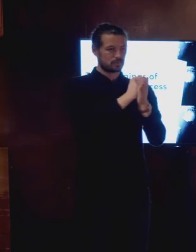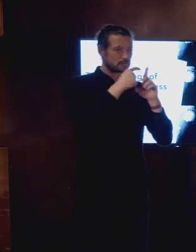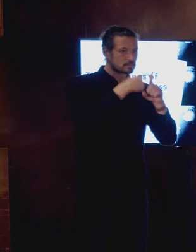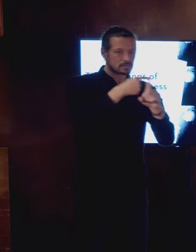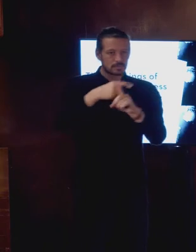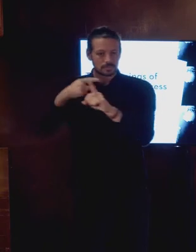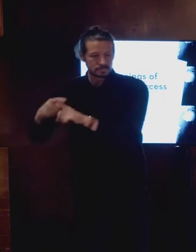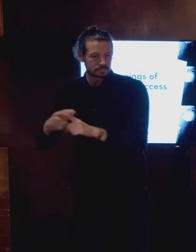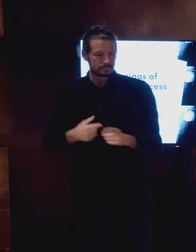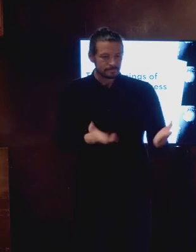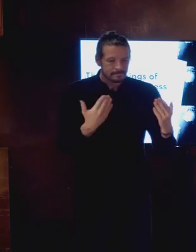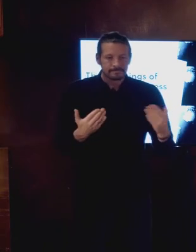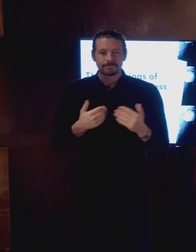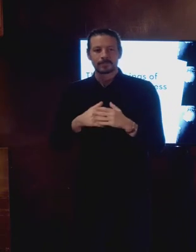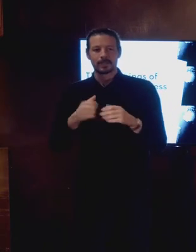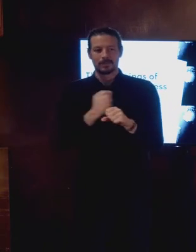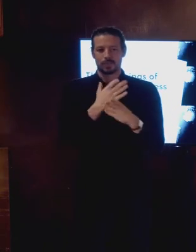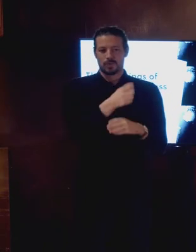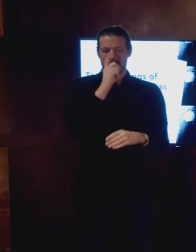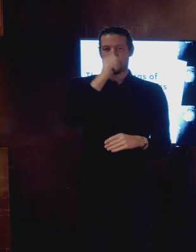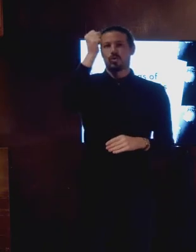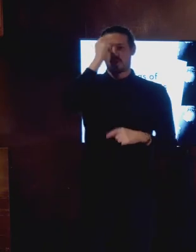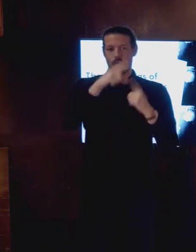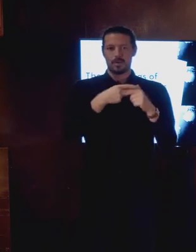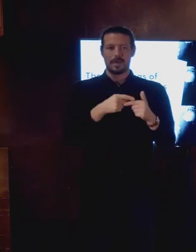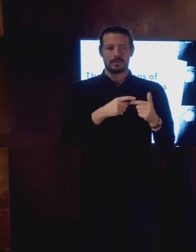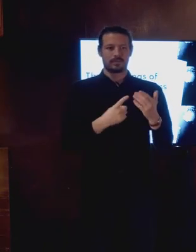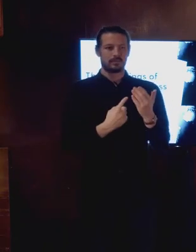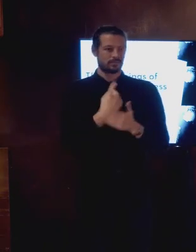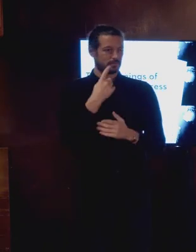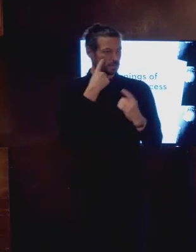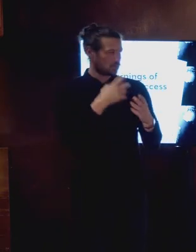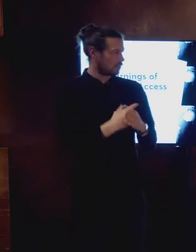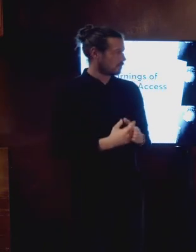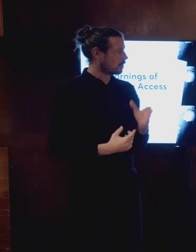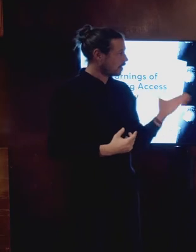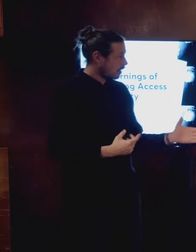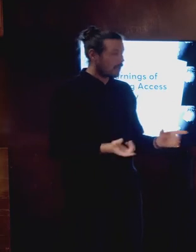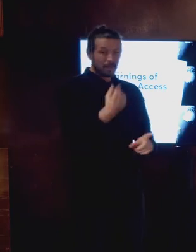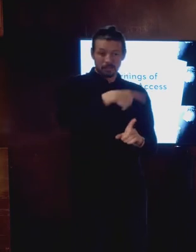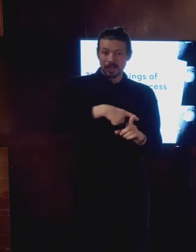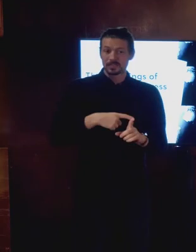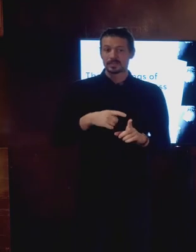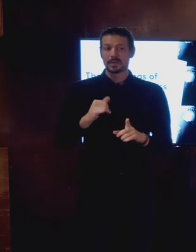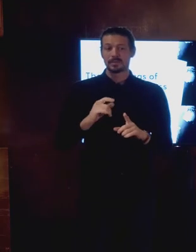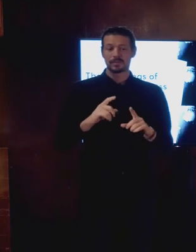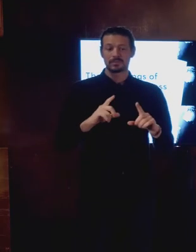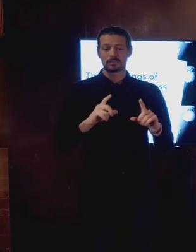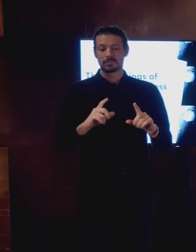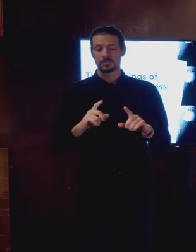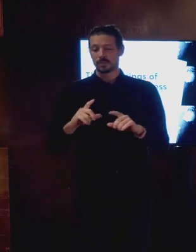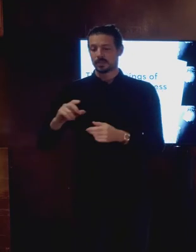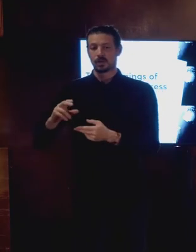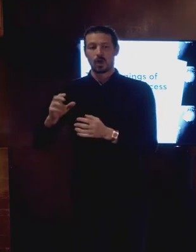get the deaf community to know about your show and things like that. And also you might make the ticket sales back, you know, you might make the